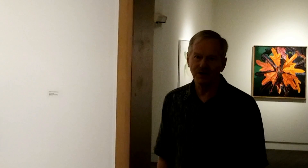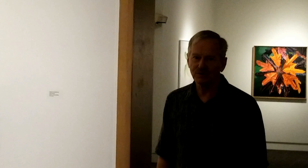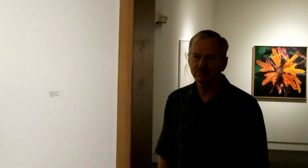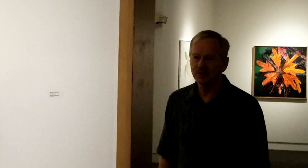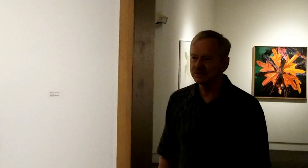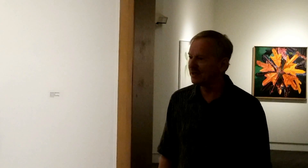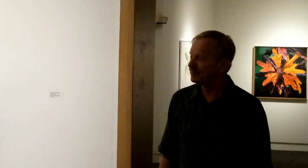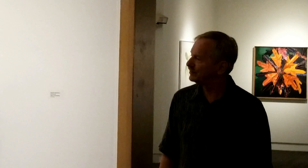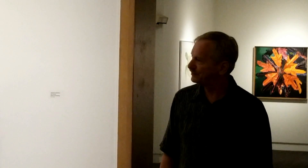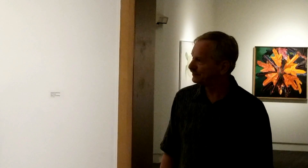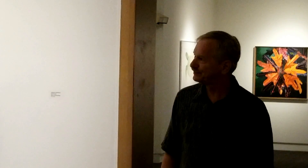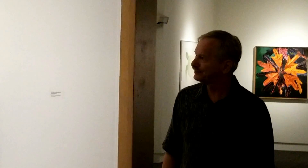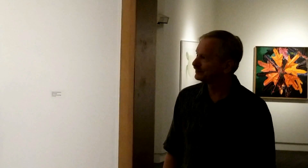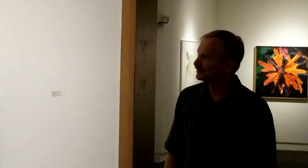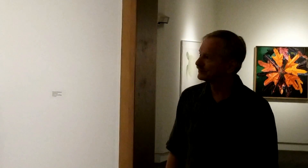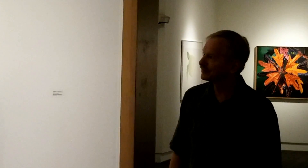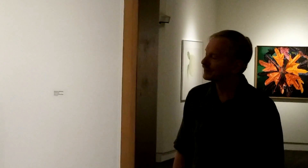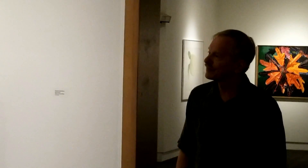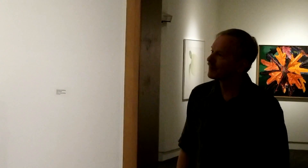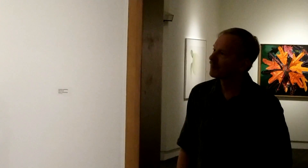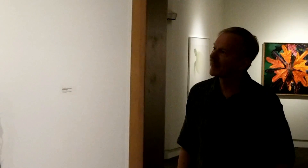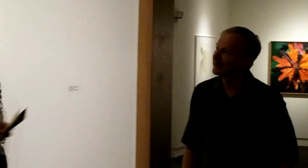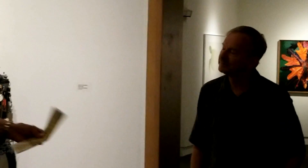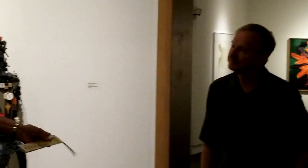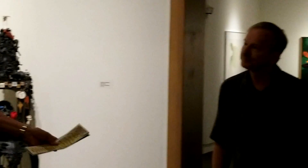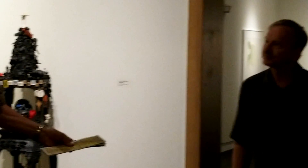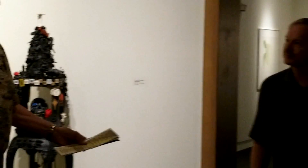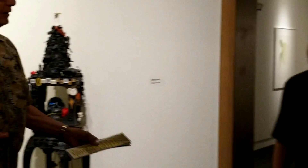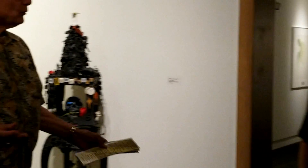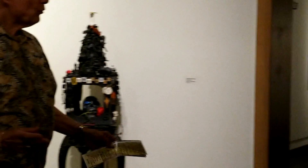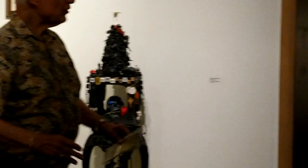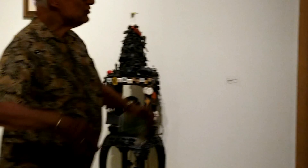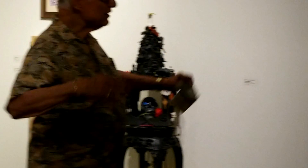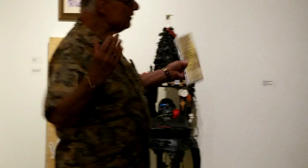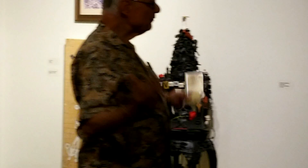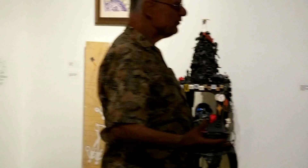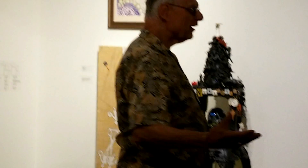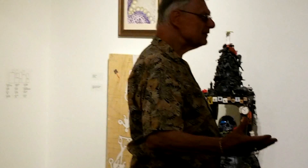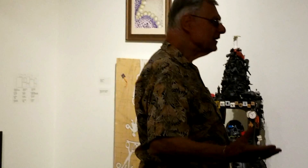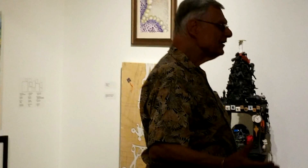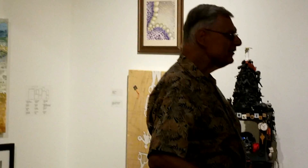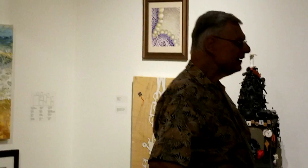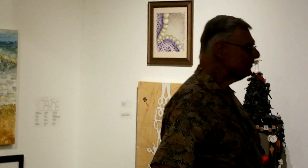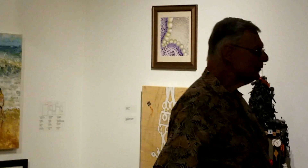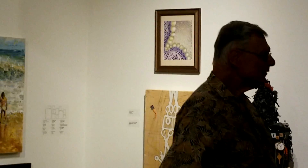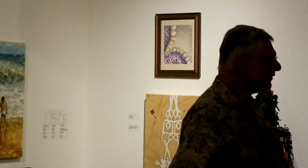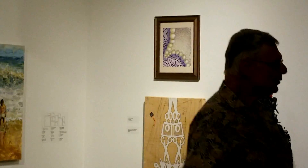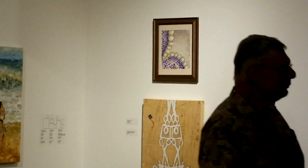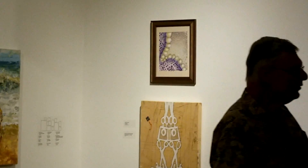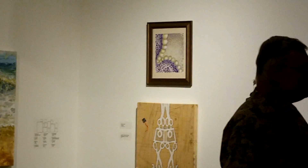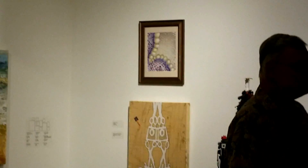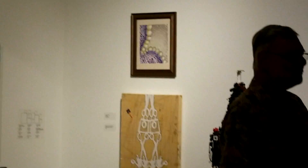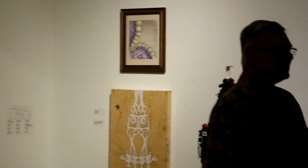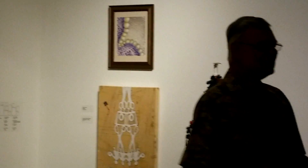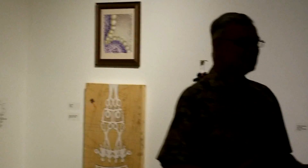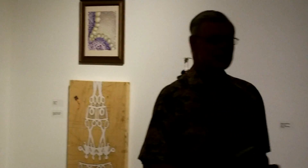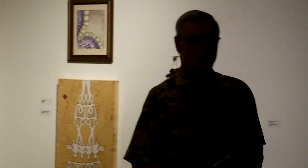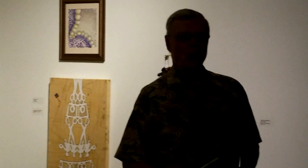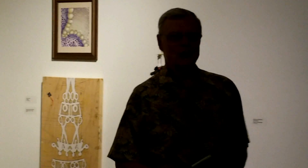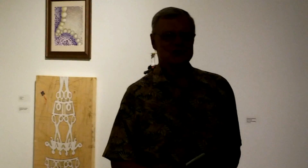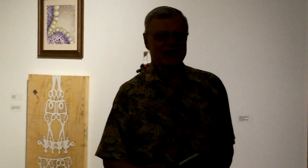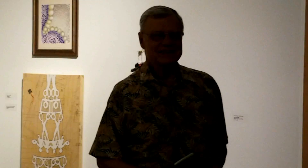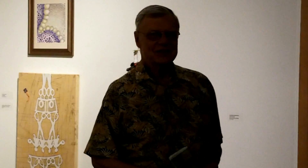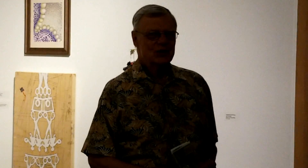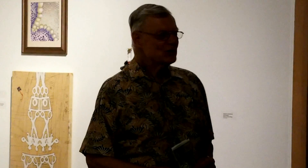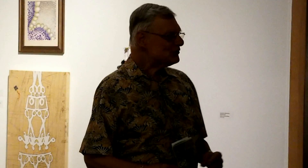once again in our own museum. Yeah. Well, we were going to start with the Merit Awards, and then we thought that we had to build up to it